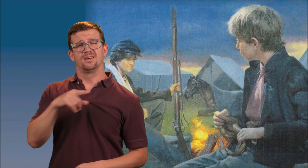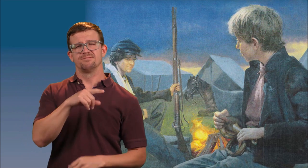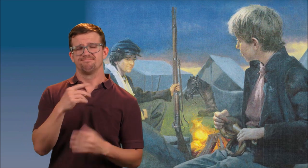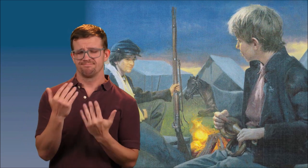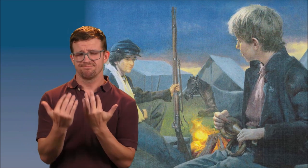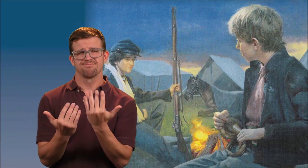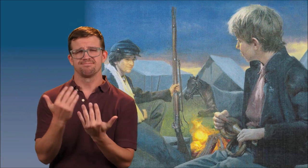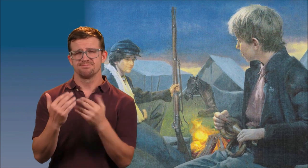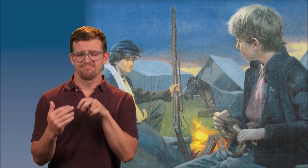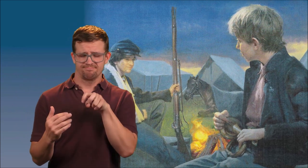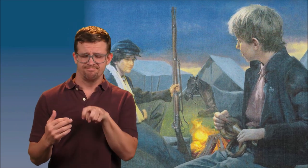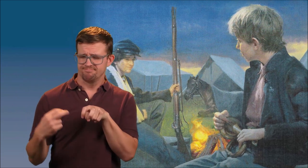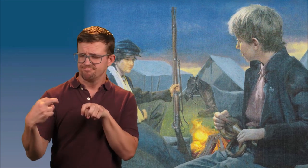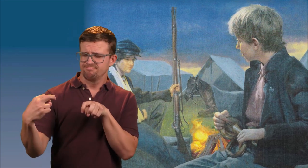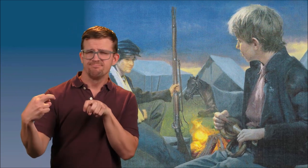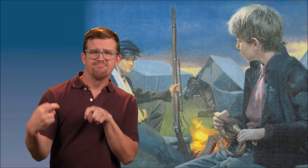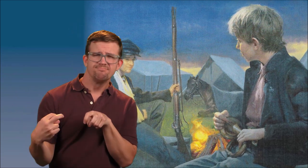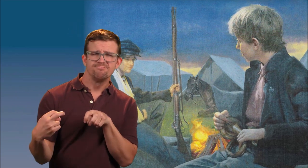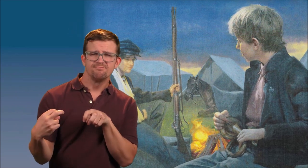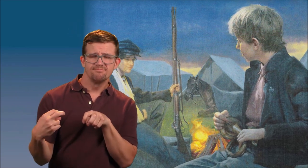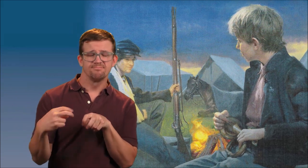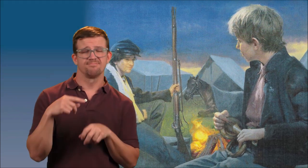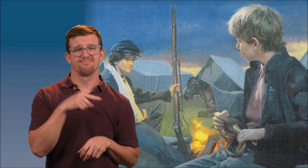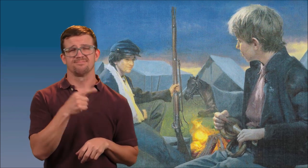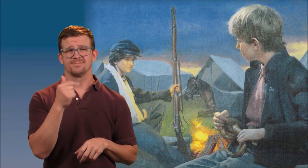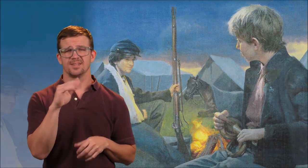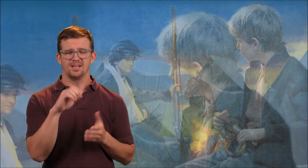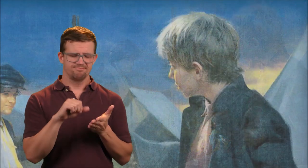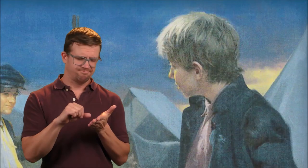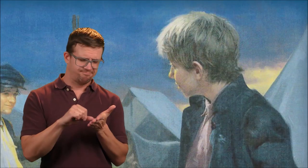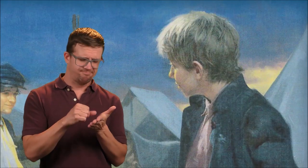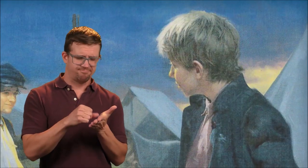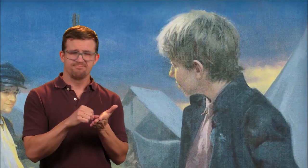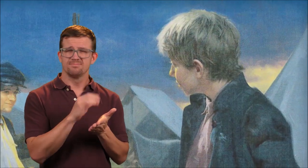campfire next to his brother and etched these words on his bugle.